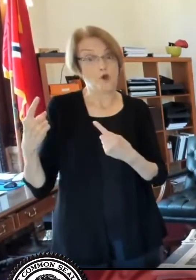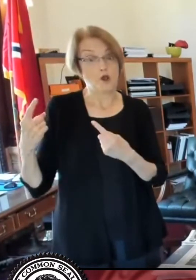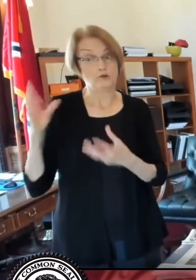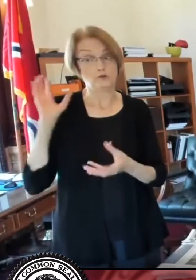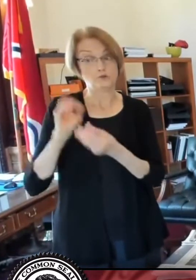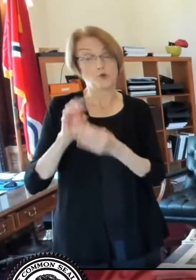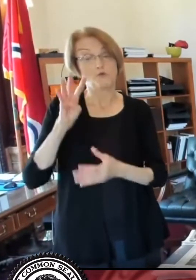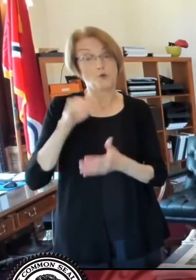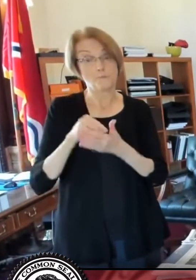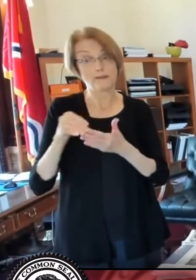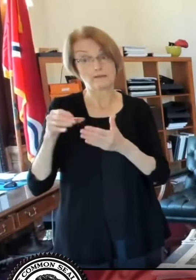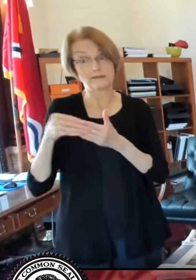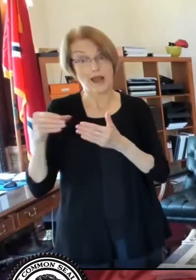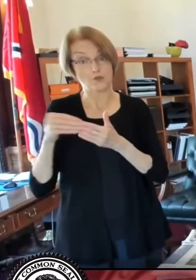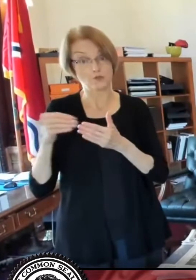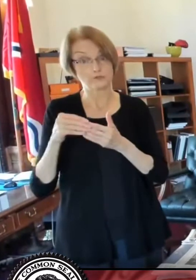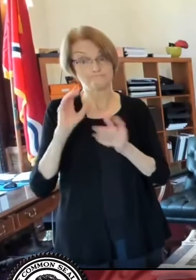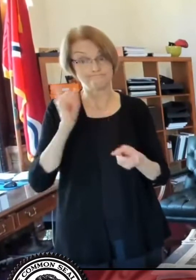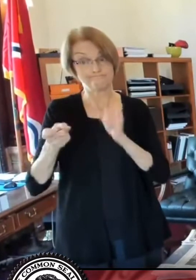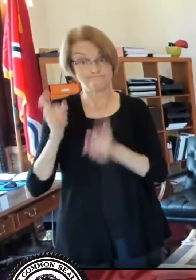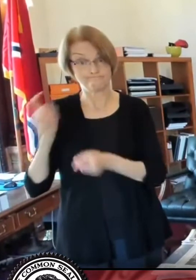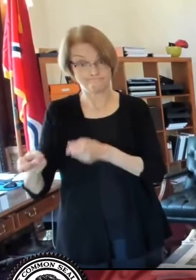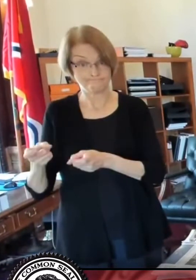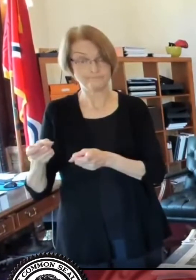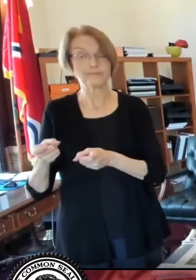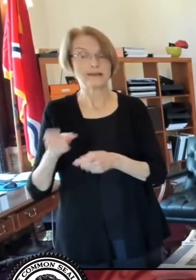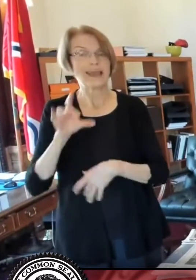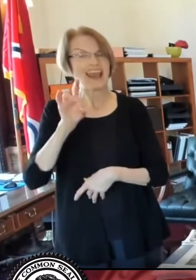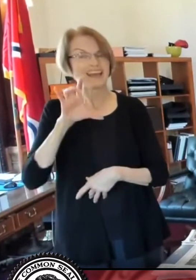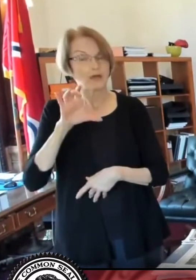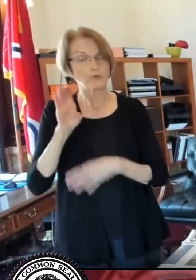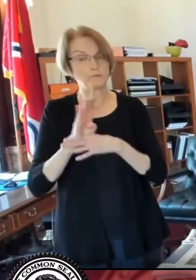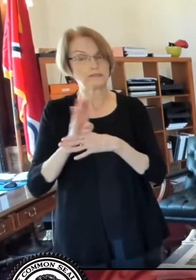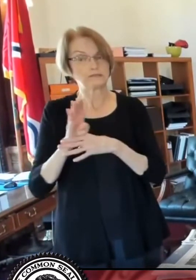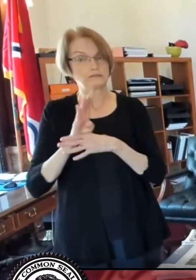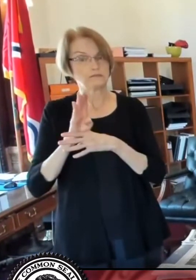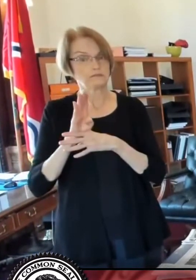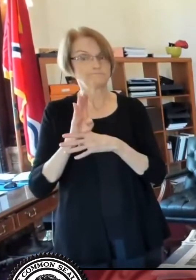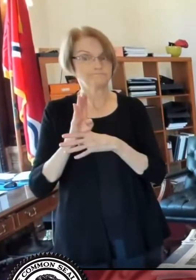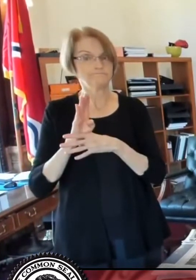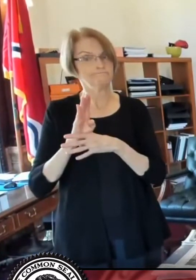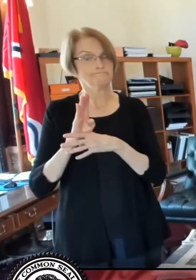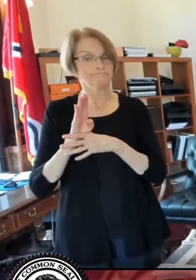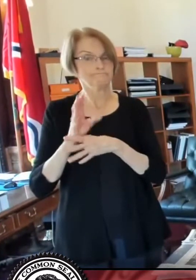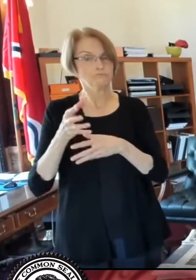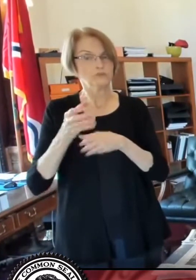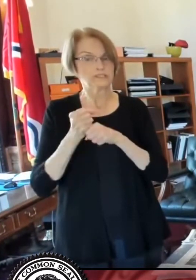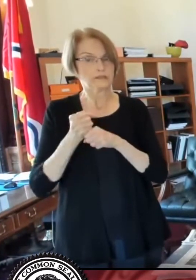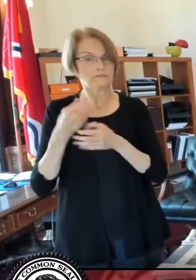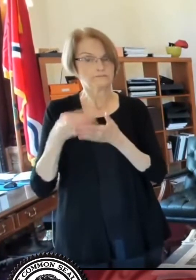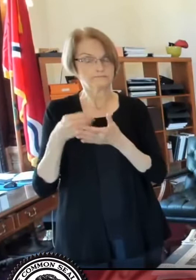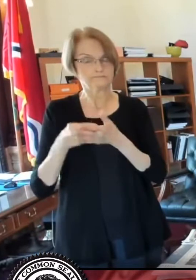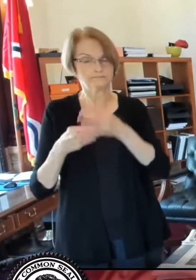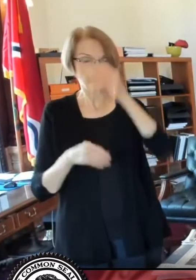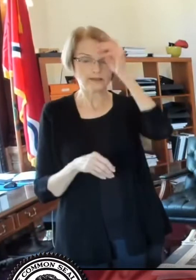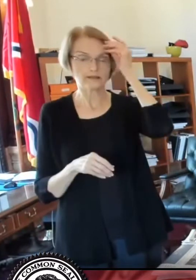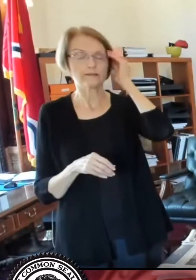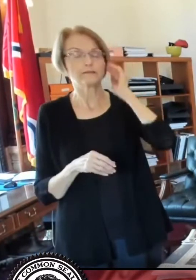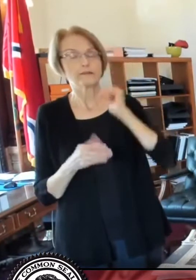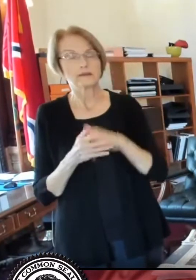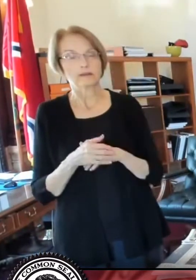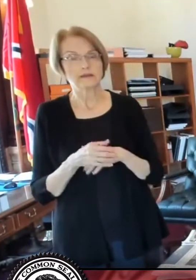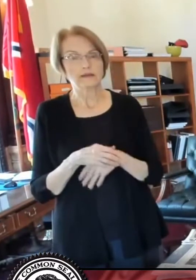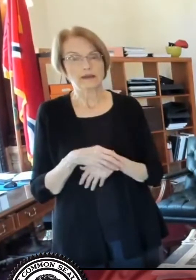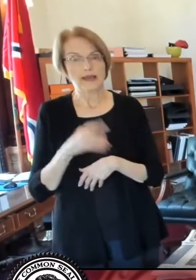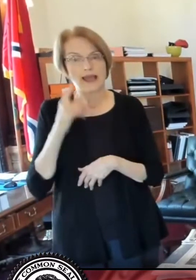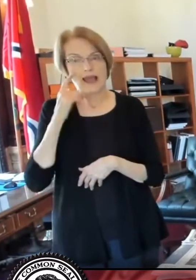worth of grants, so about 800 businesses. We are likely to increase that